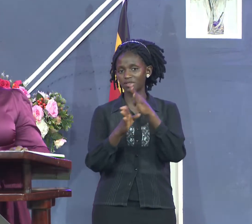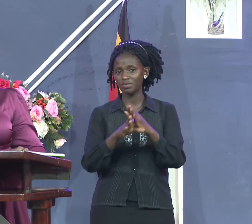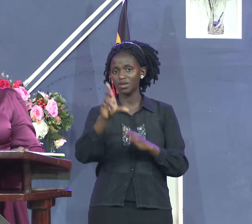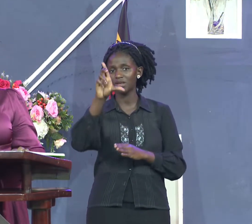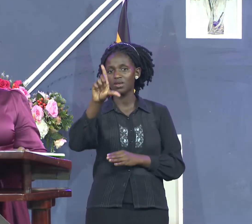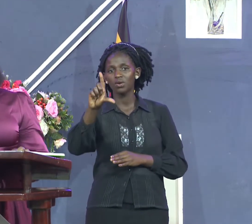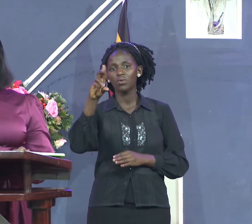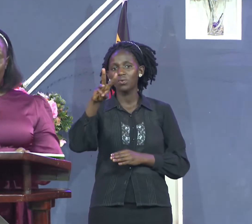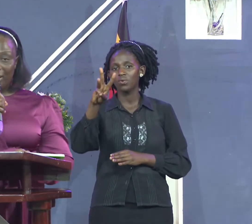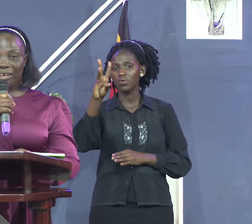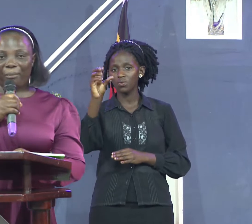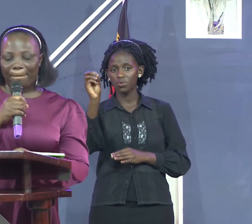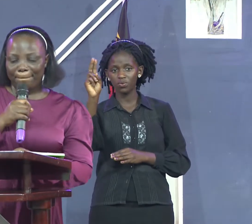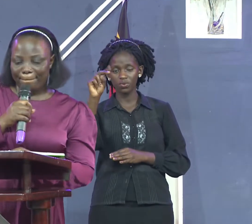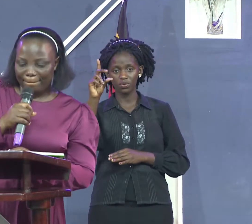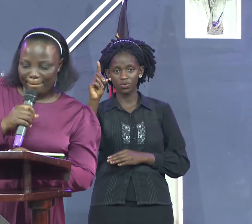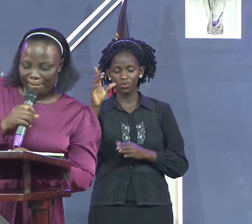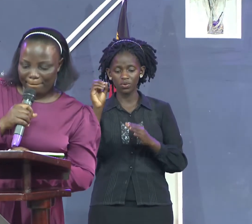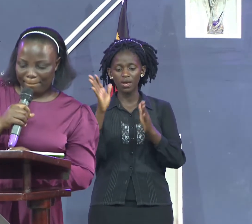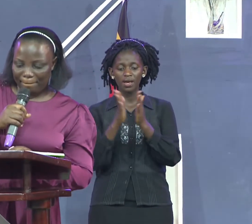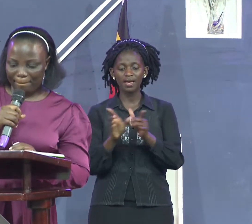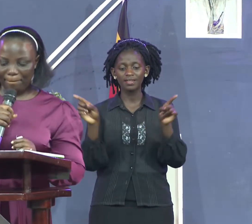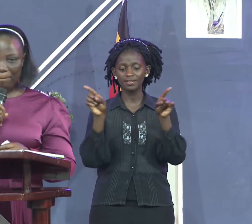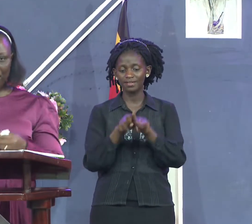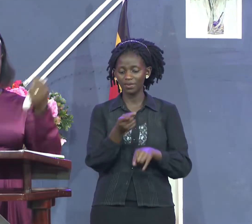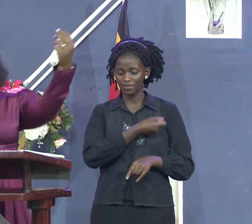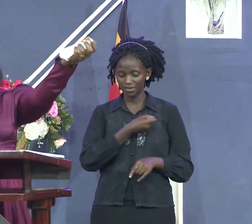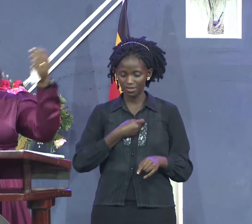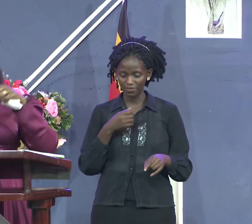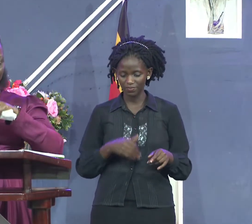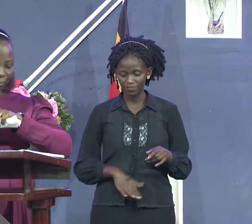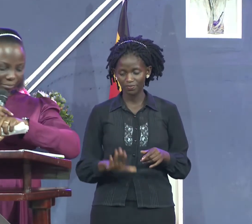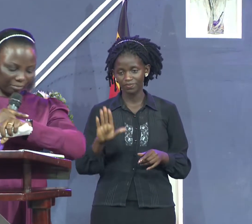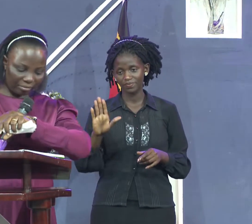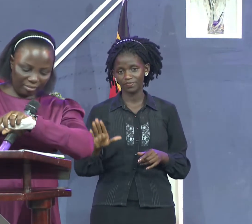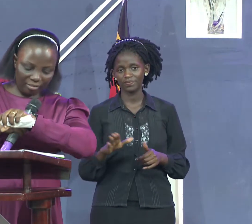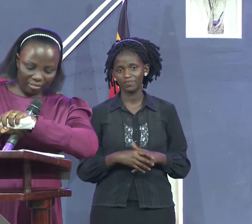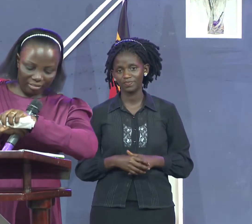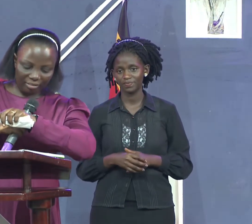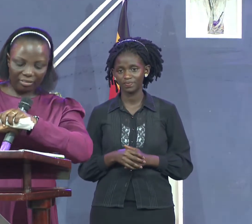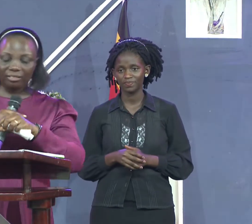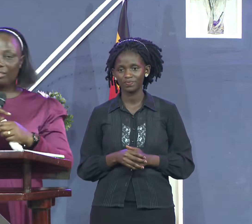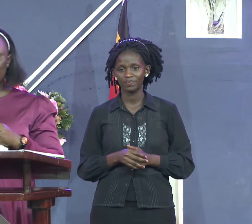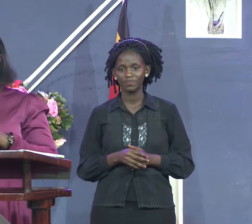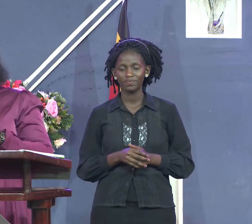Orech sacha katonda ndi mama. And by the grace of God, I'm a mother.